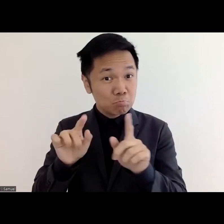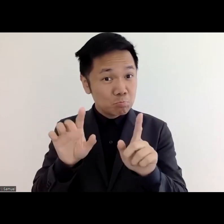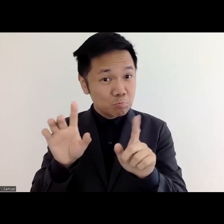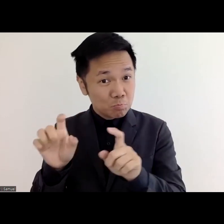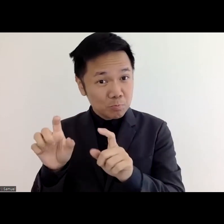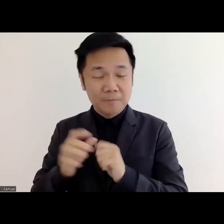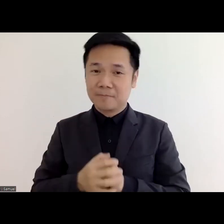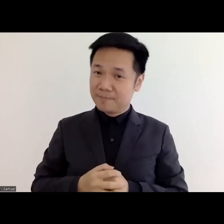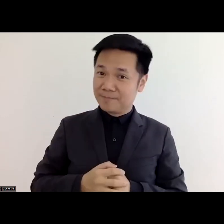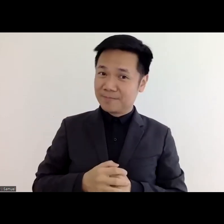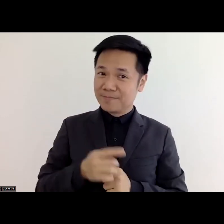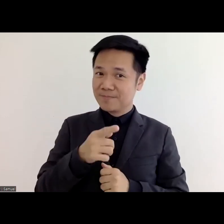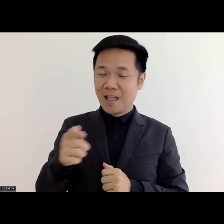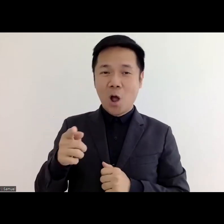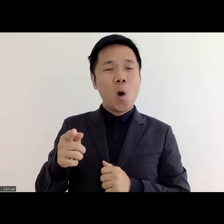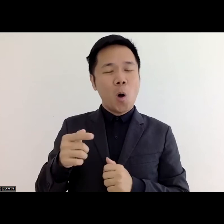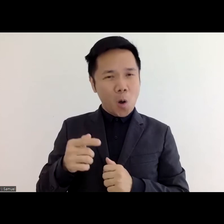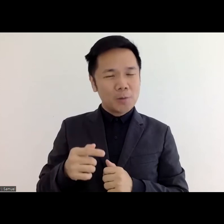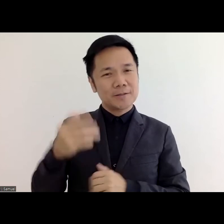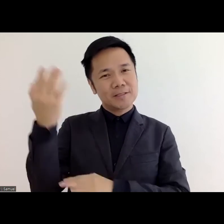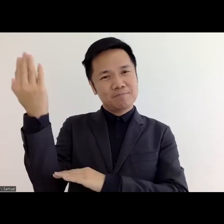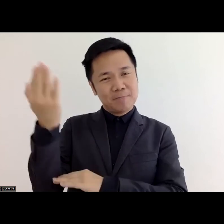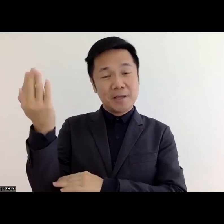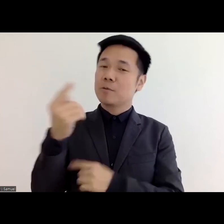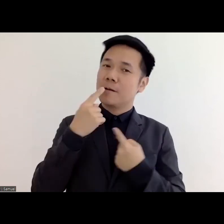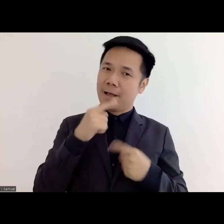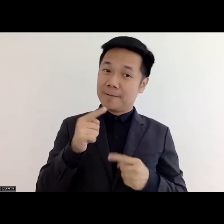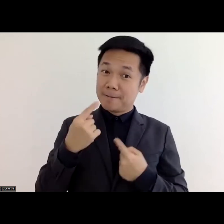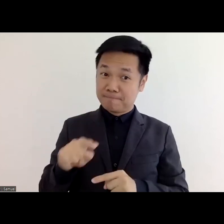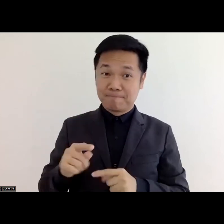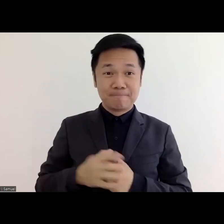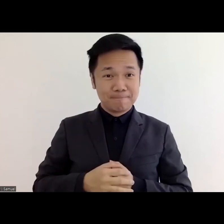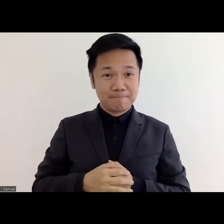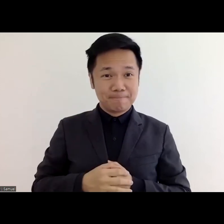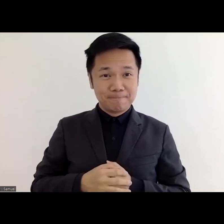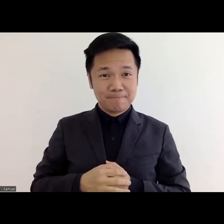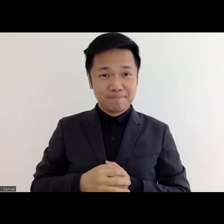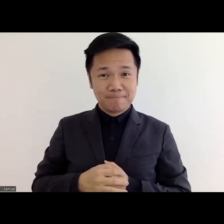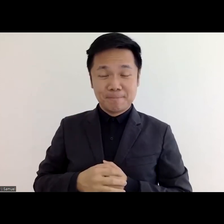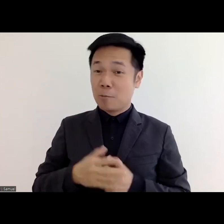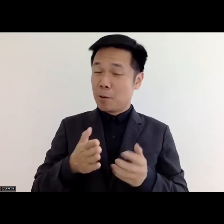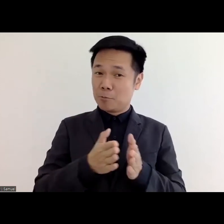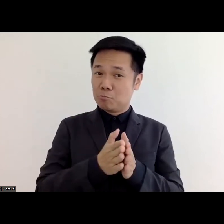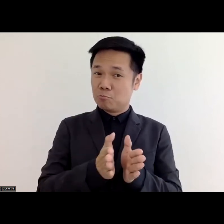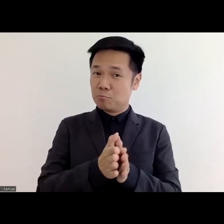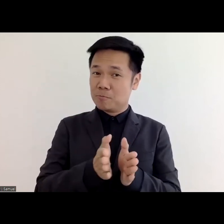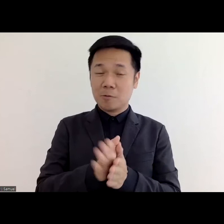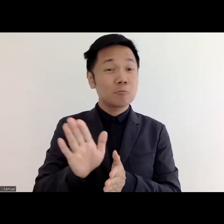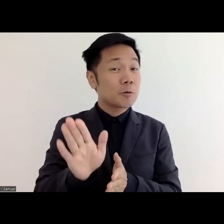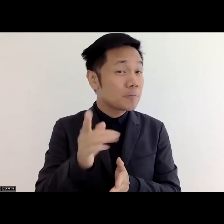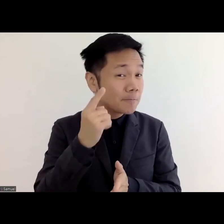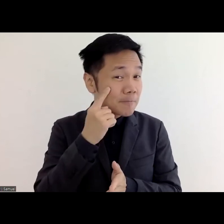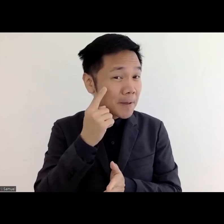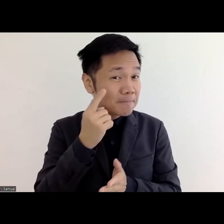our speakers will respond to your question, and also you can share your own thoughts. Floor